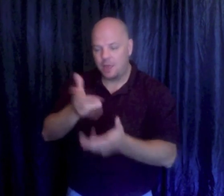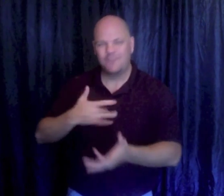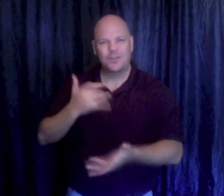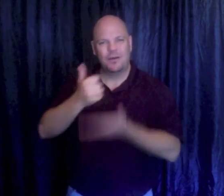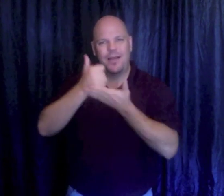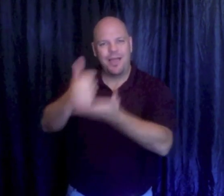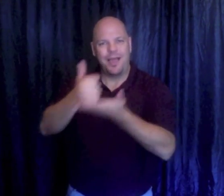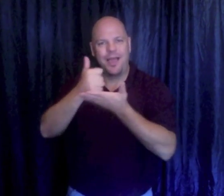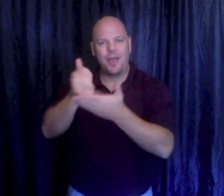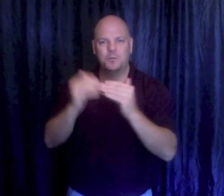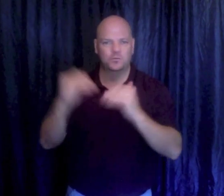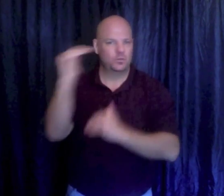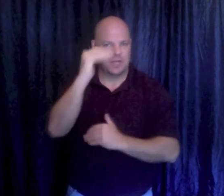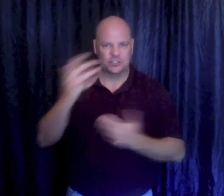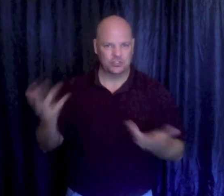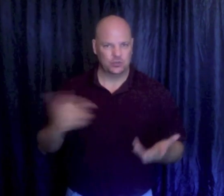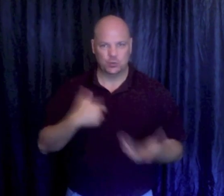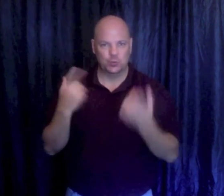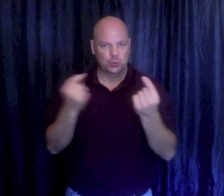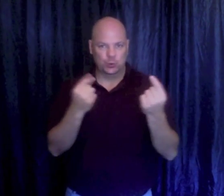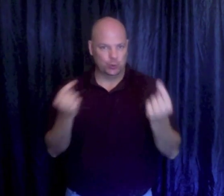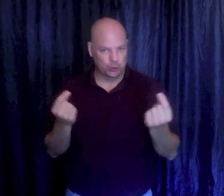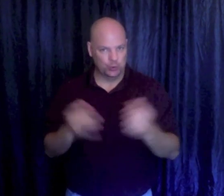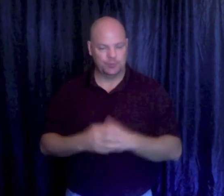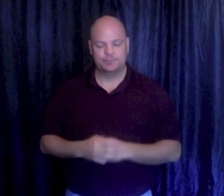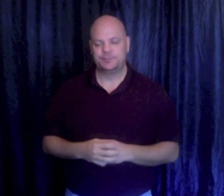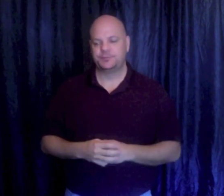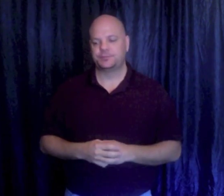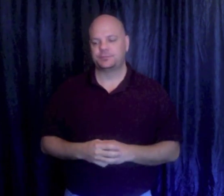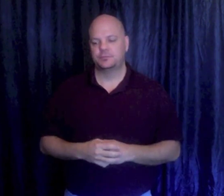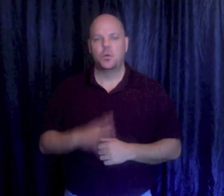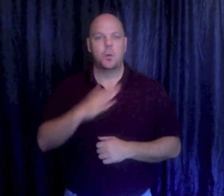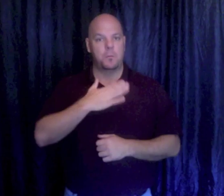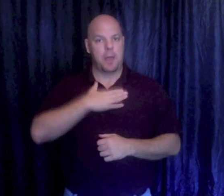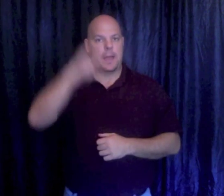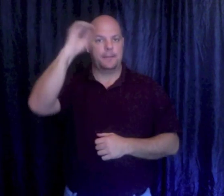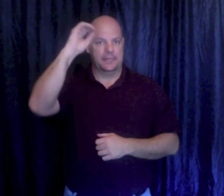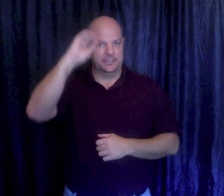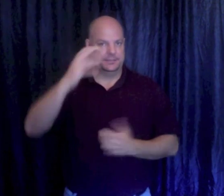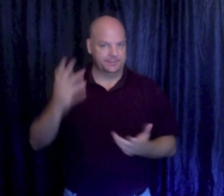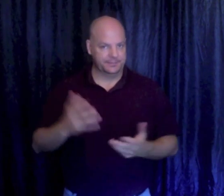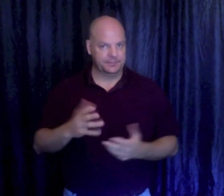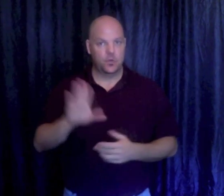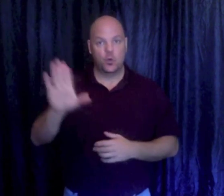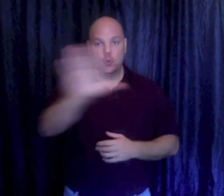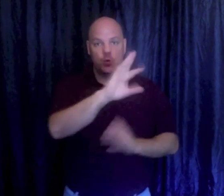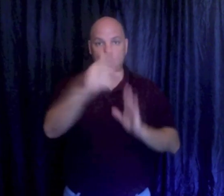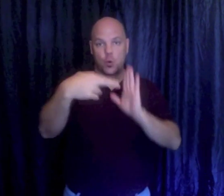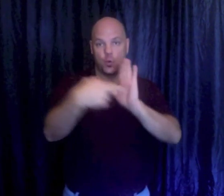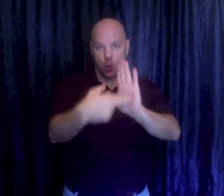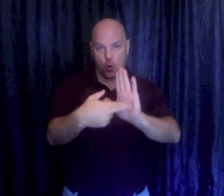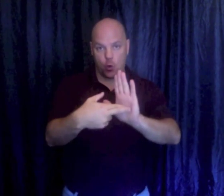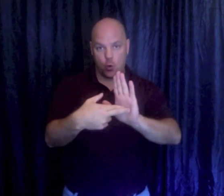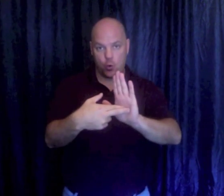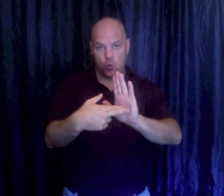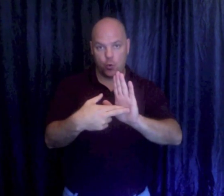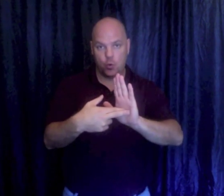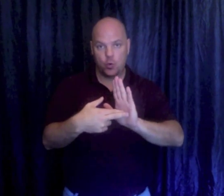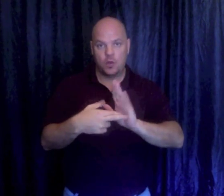Okay? So here's my view on that, about your role, about the boundary where you can set